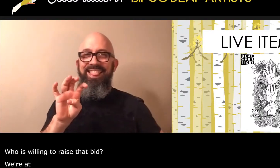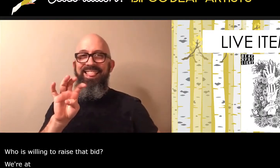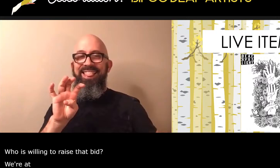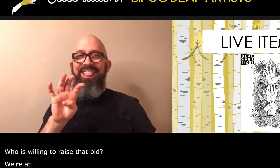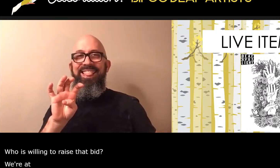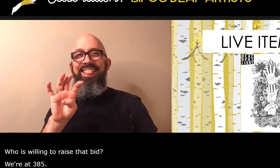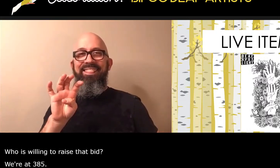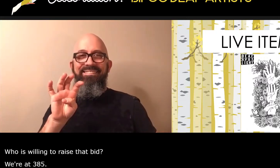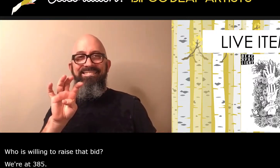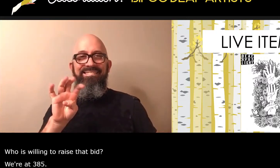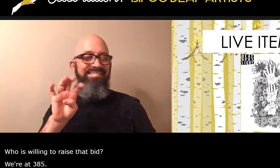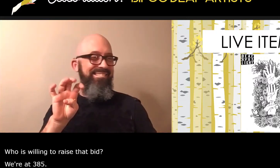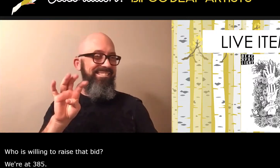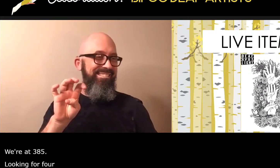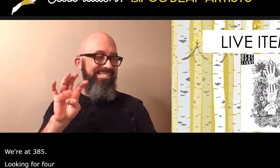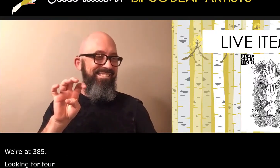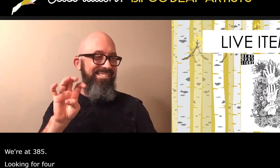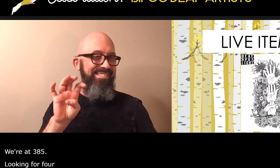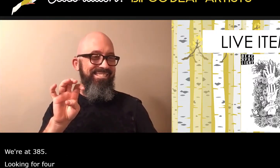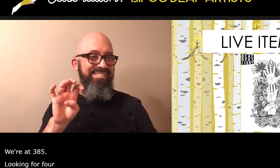Looking for 4. Come on.